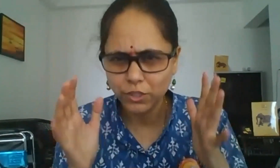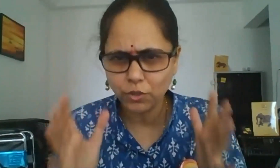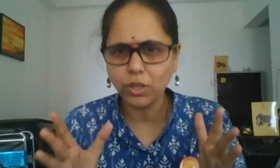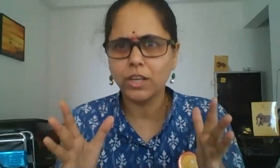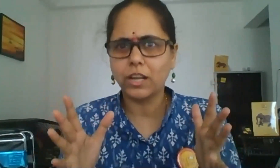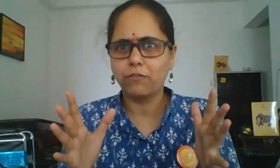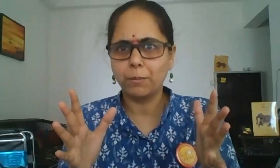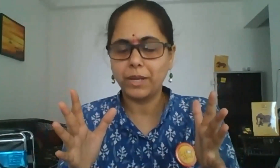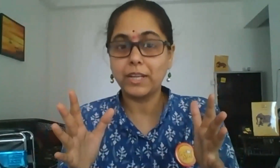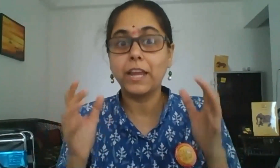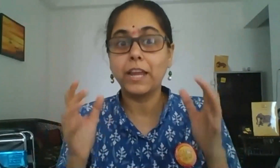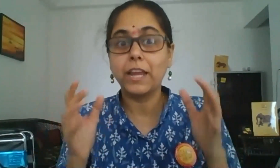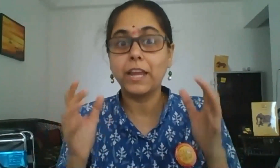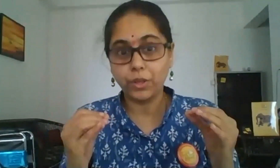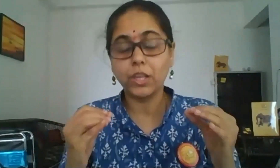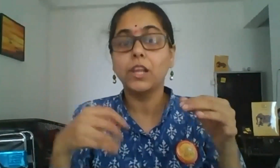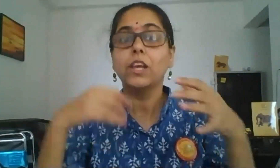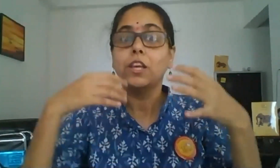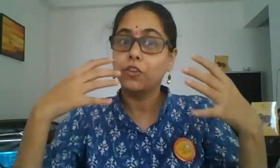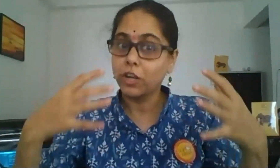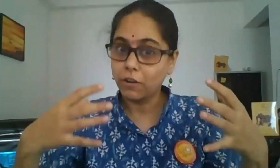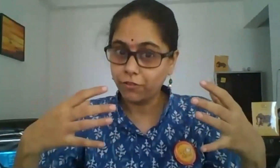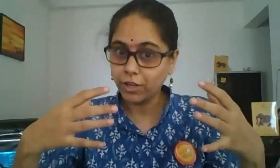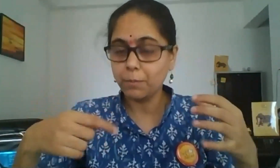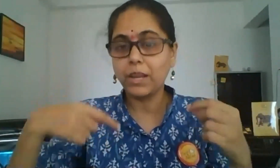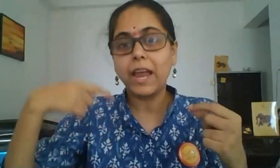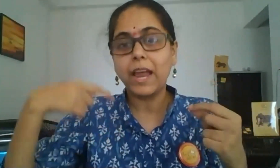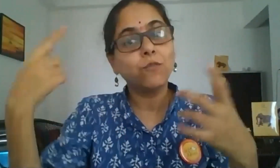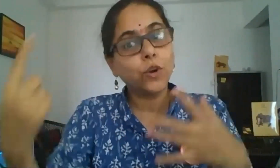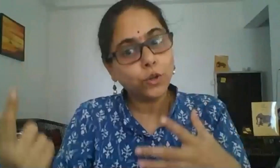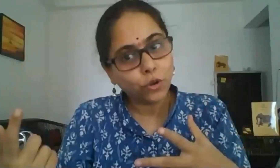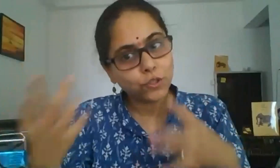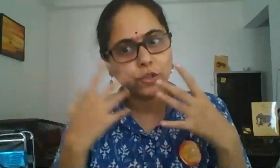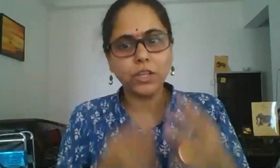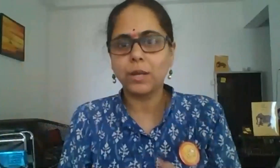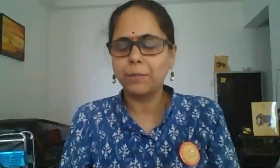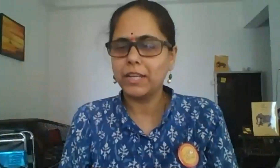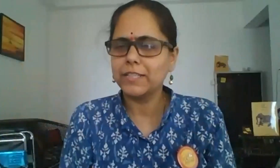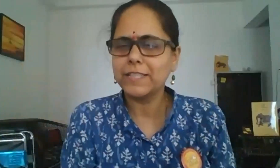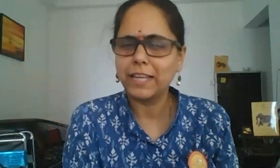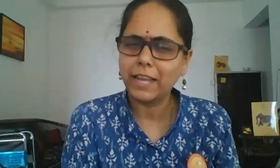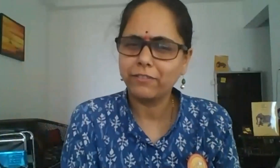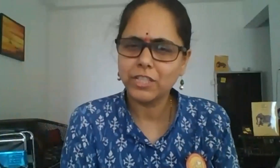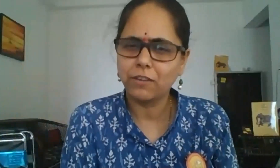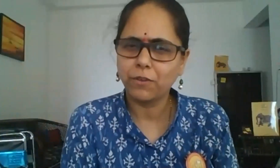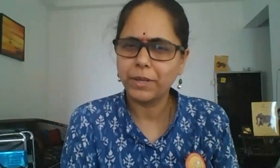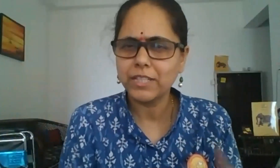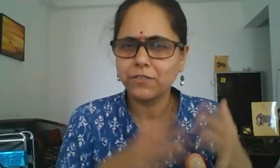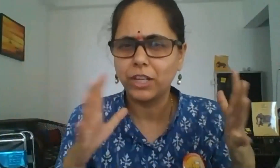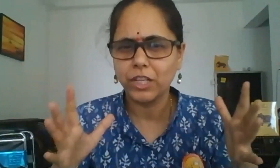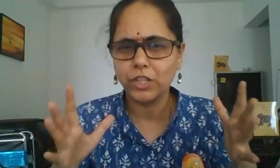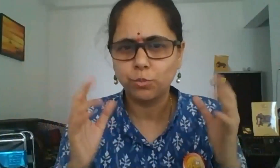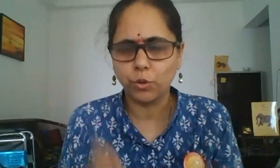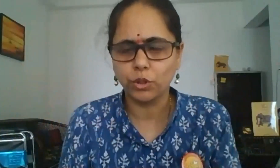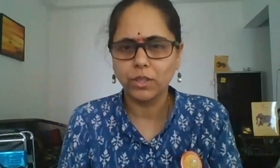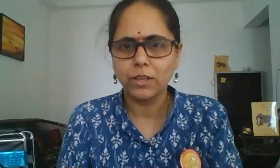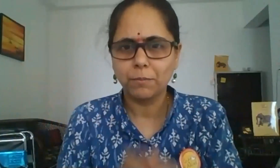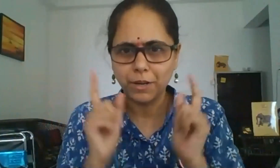you learn alphabet and you feel you're comfortable and want to also learn American sign language alphabets, we'll teach you both. But